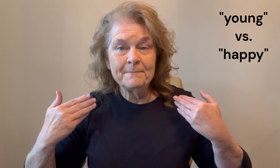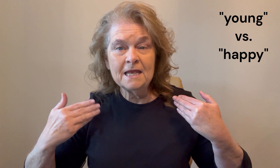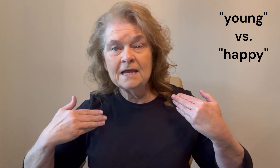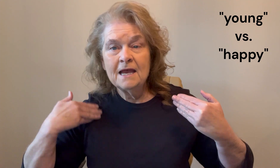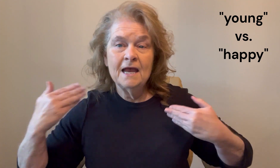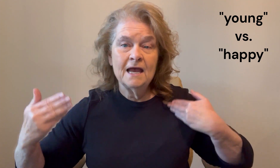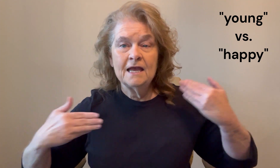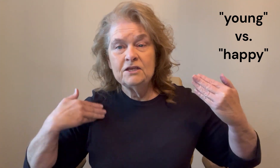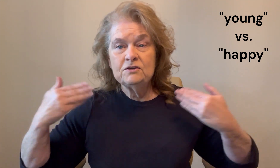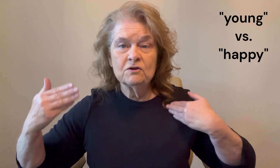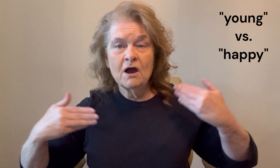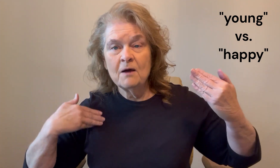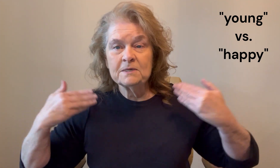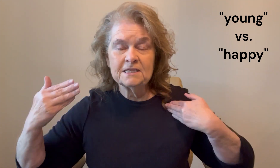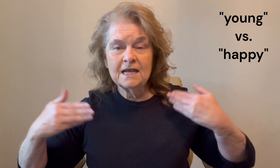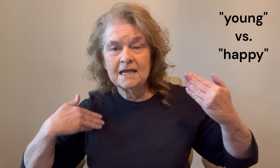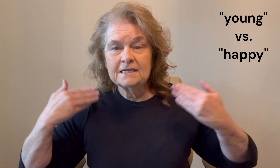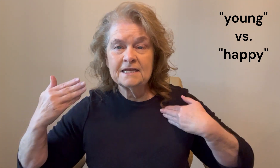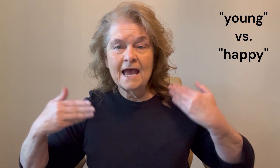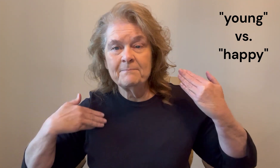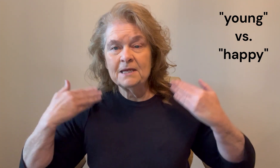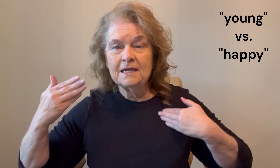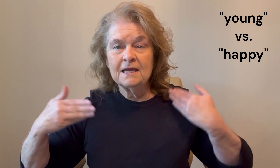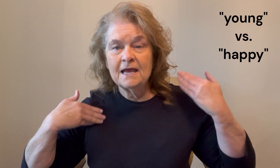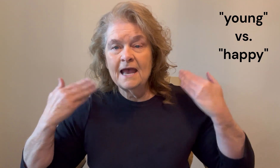happy, you do opposite hands. Happy.